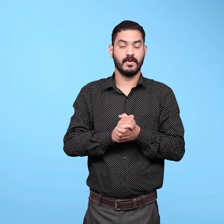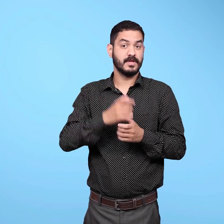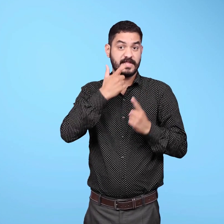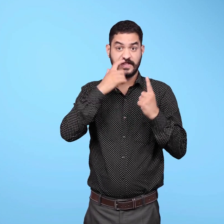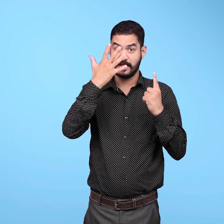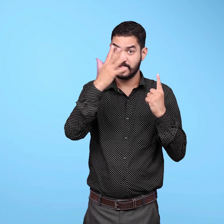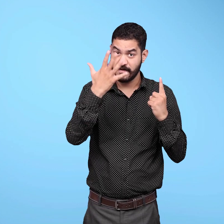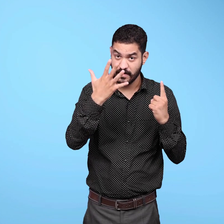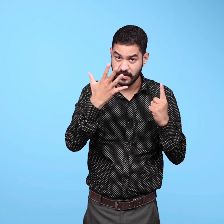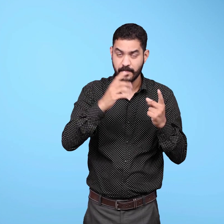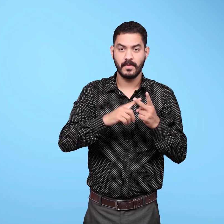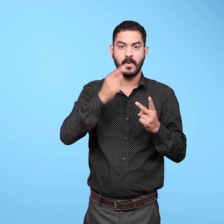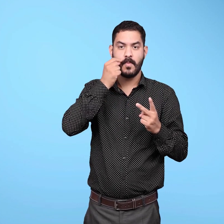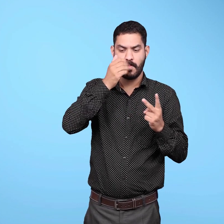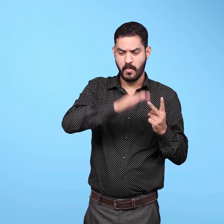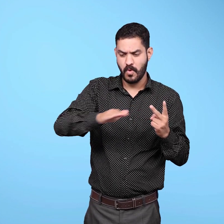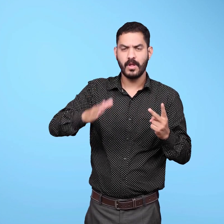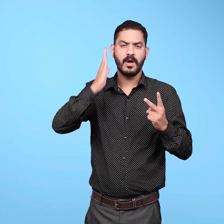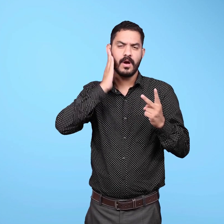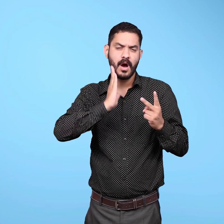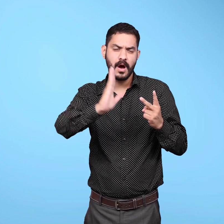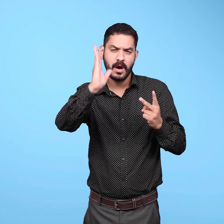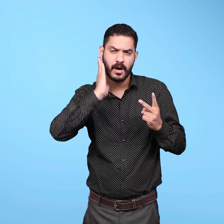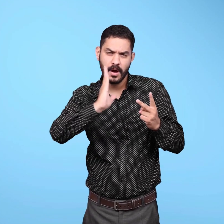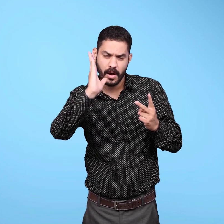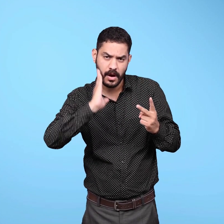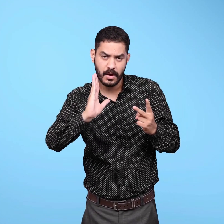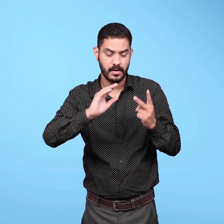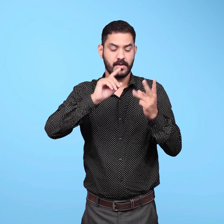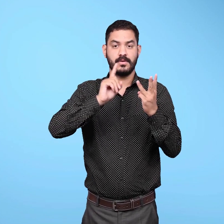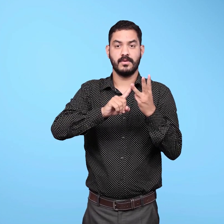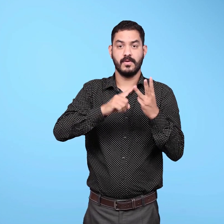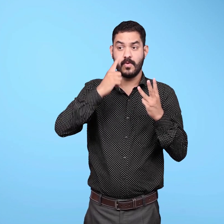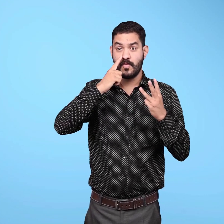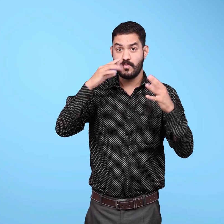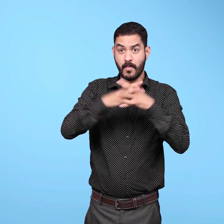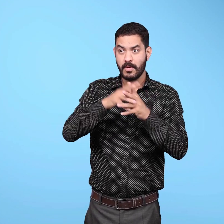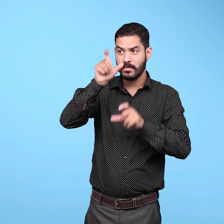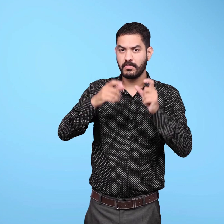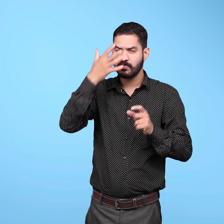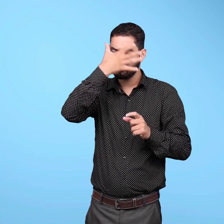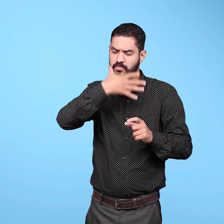These included vessels of silver, singing boys, beautiful women,